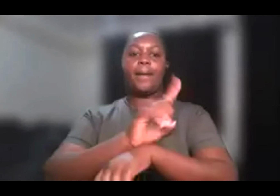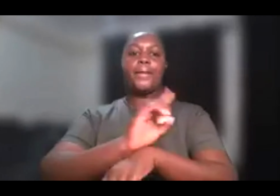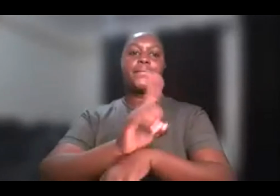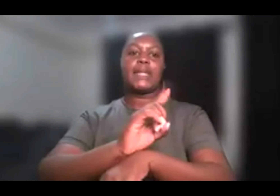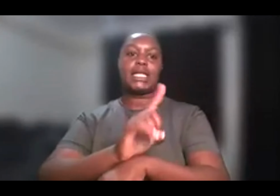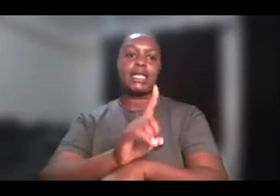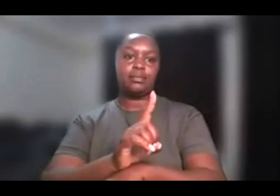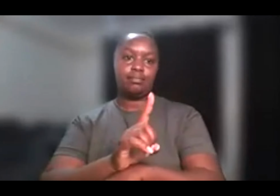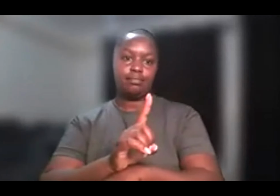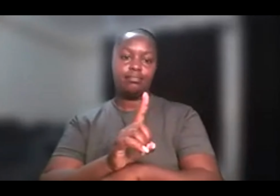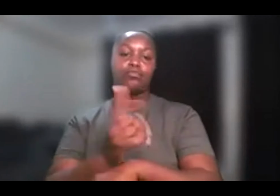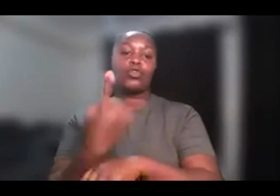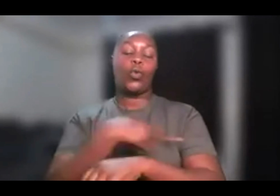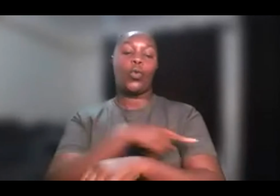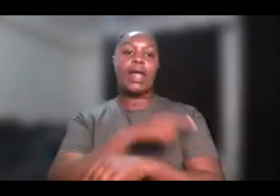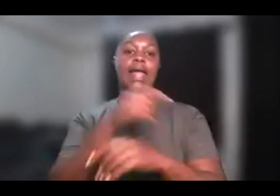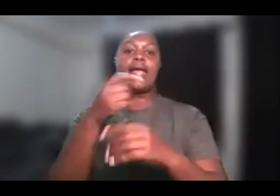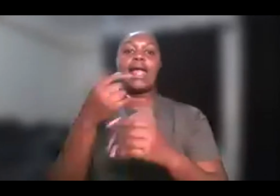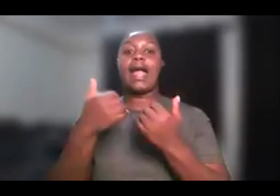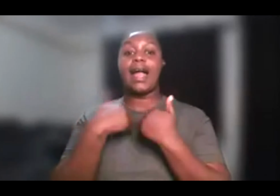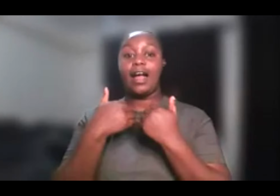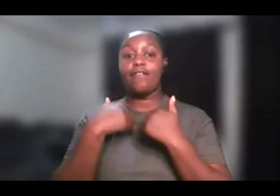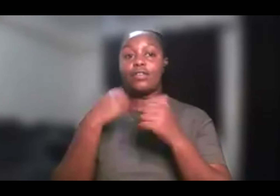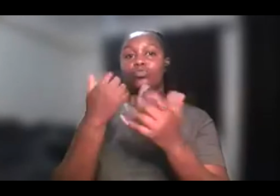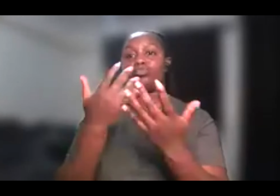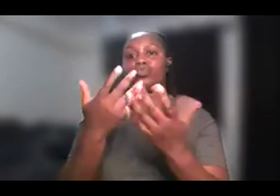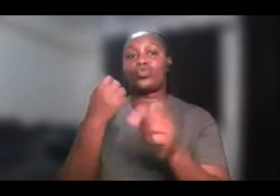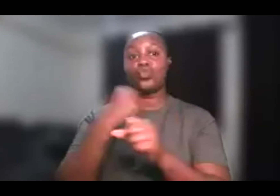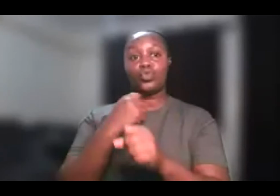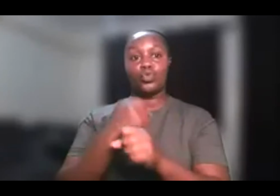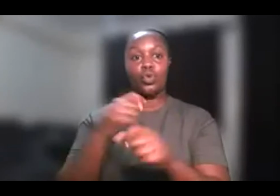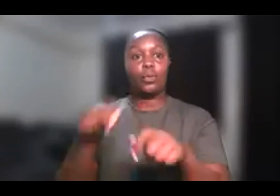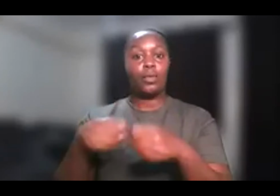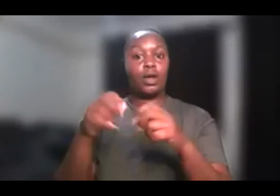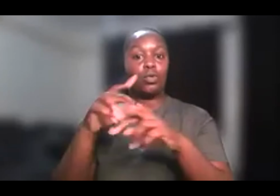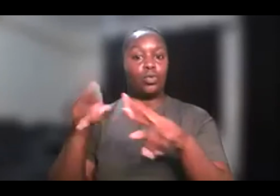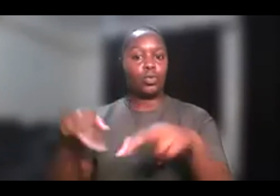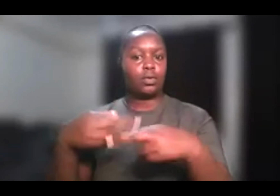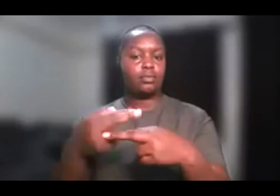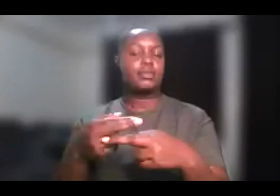the breakout rooms. Mary Kate, if you can confirm whether the breakout rooms are ready.